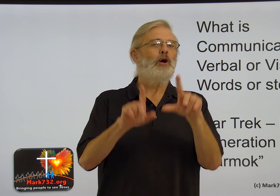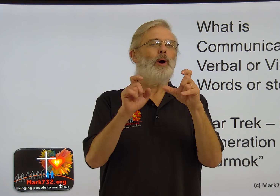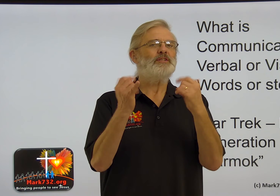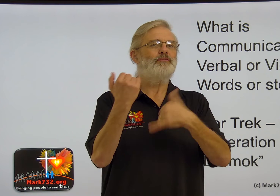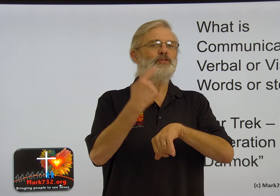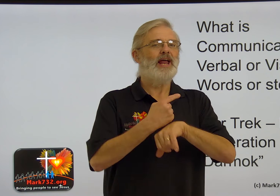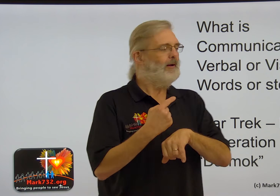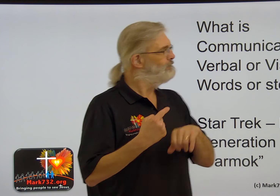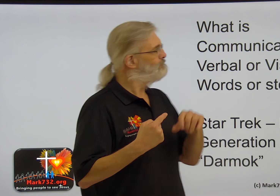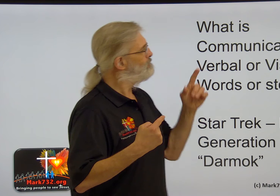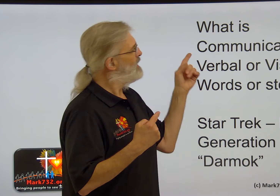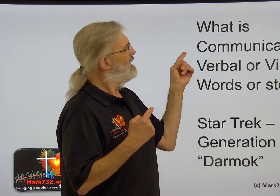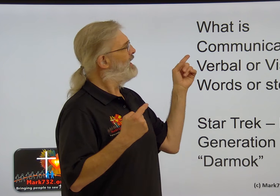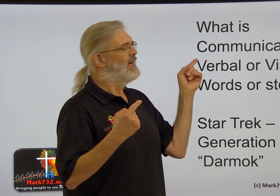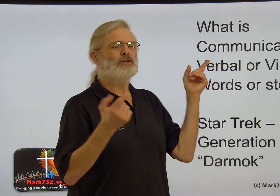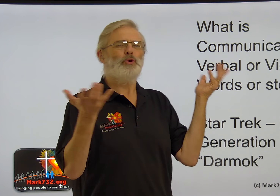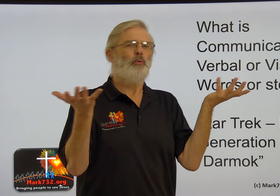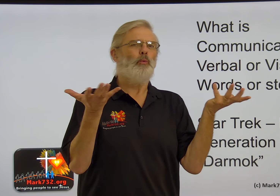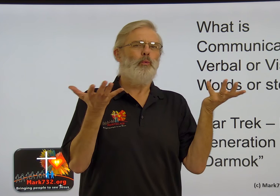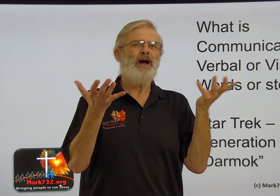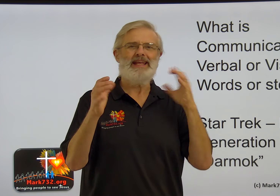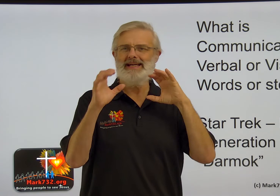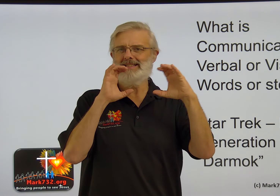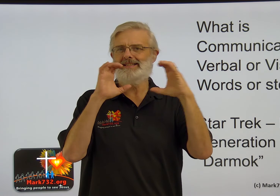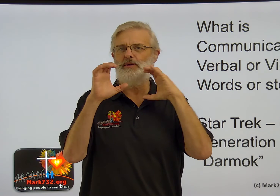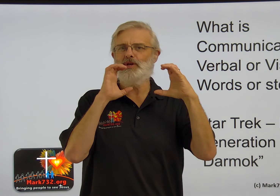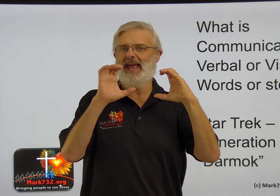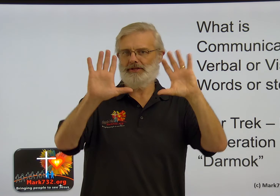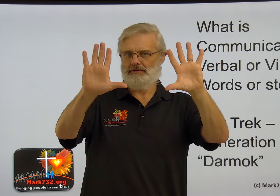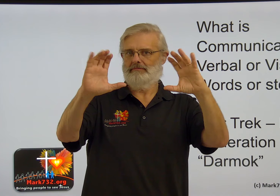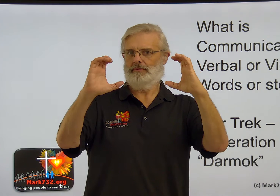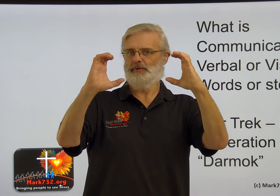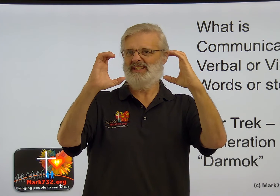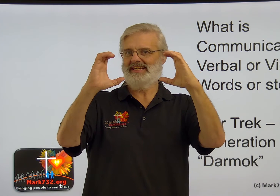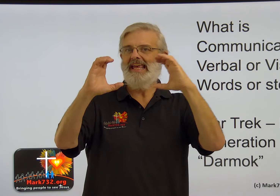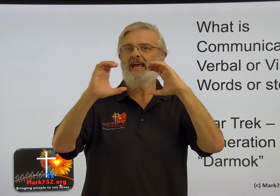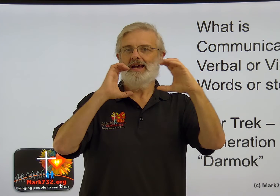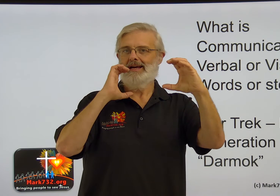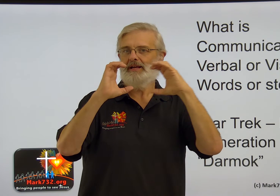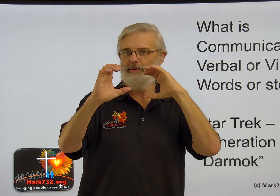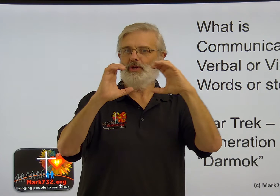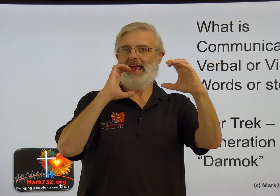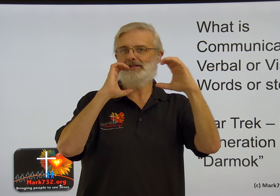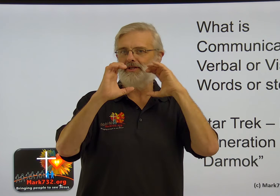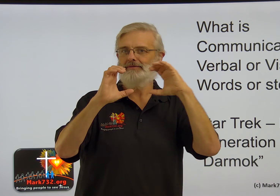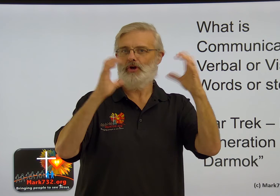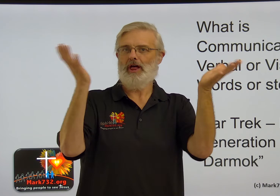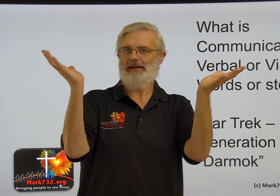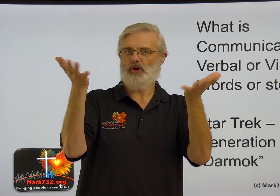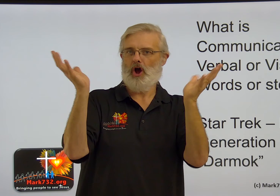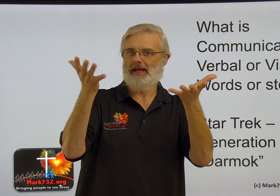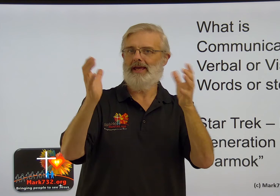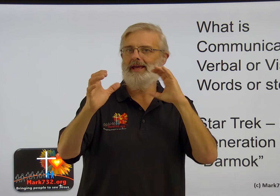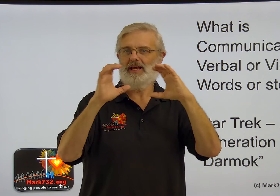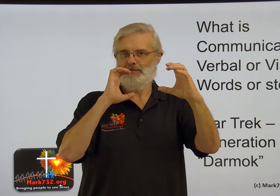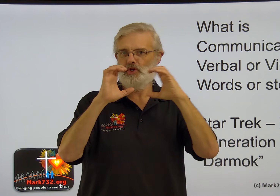Question for today is, what is communication? With the C, communication. So like talking,